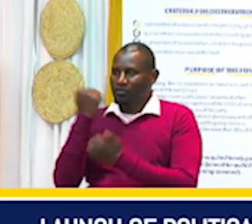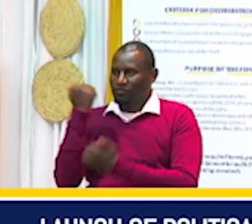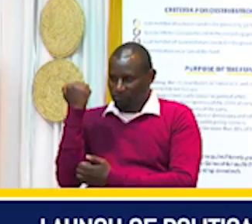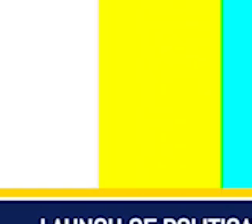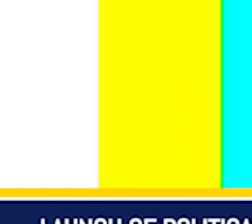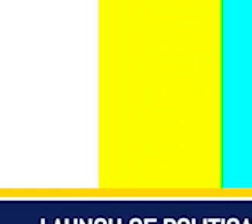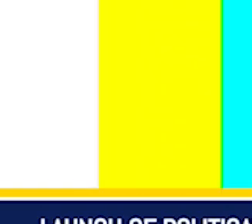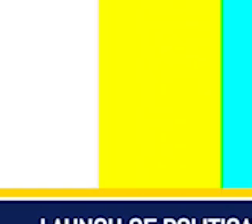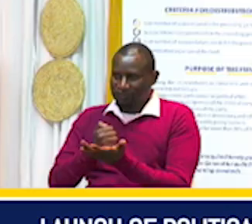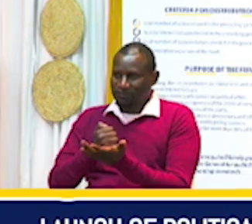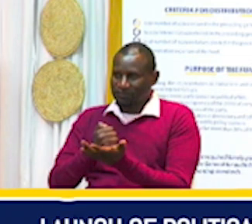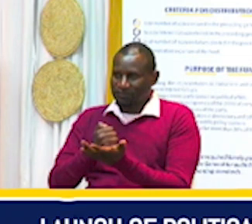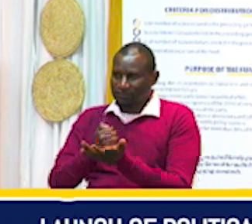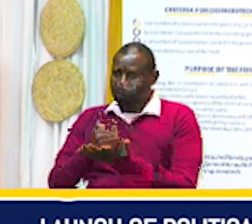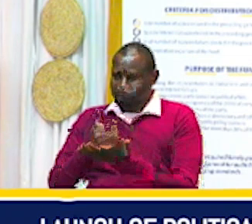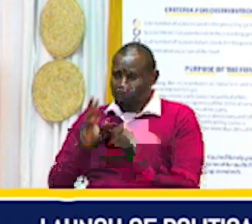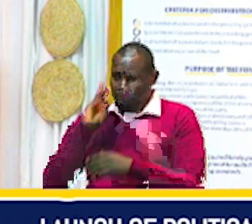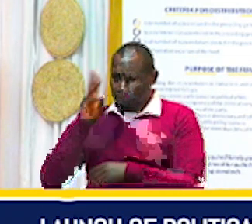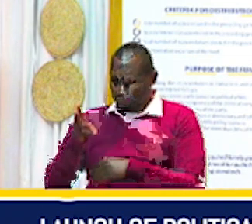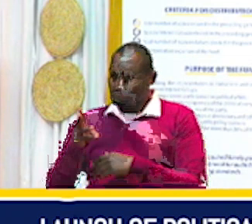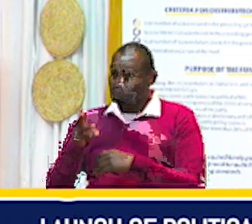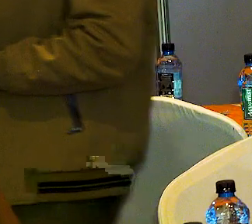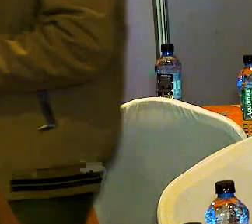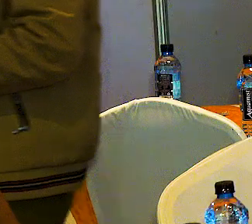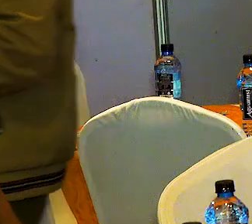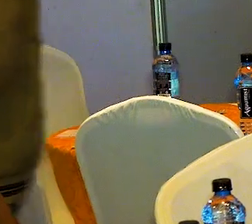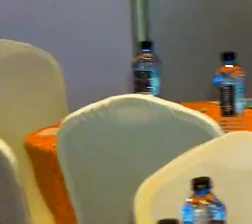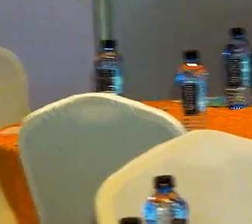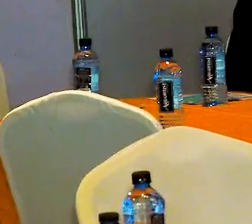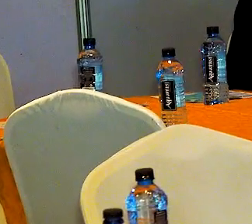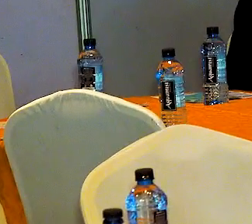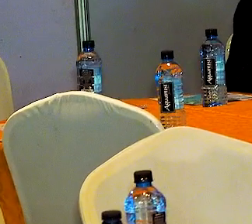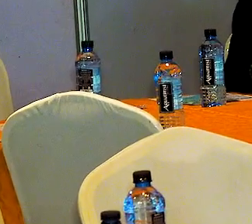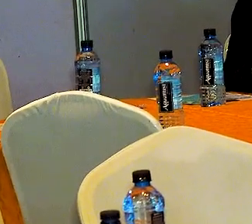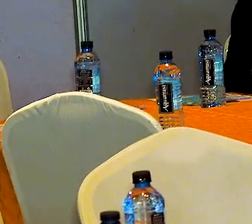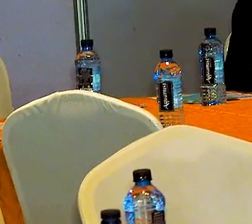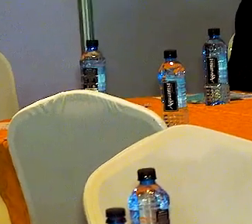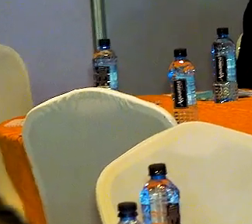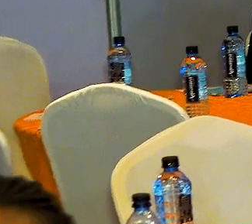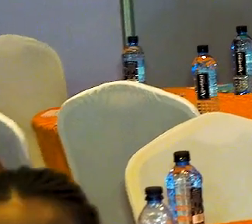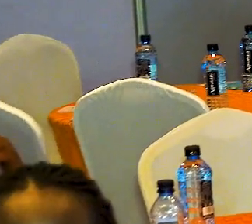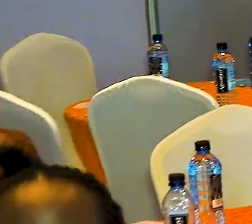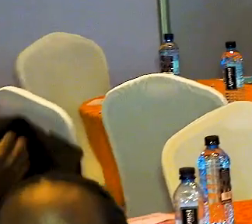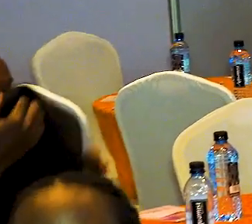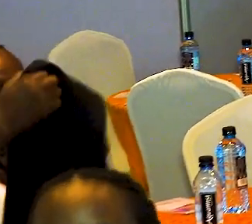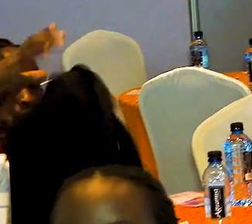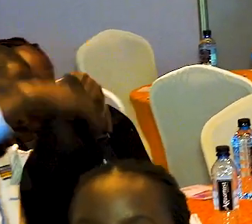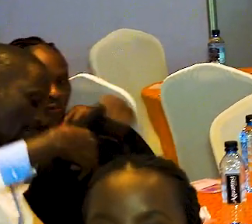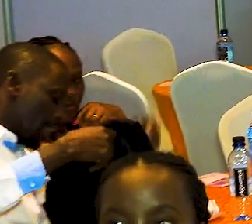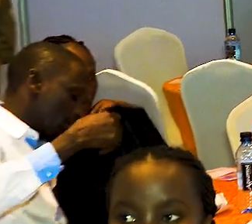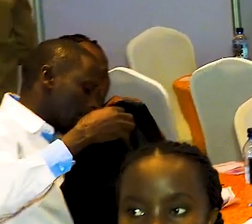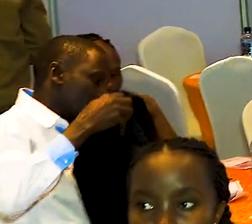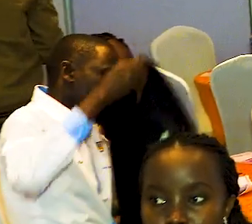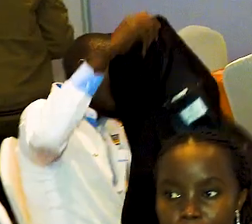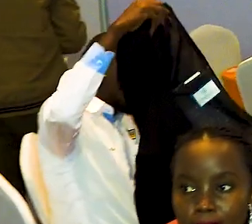of Political Parties going the extra mile to support and guarantee inclusion of special interest groups, women,